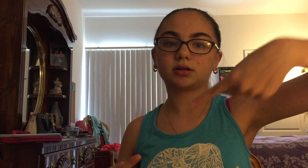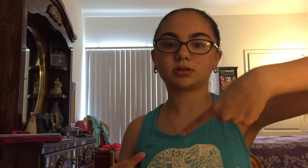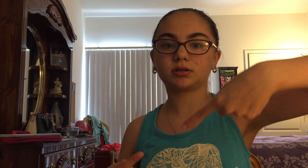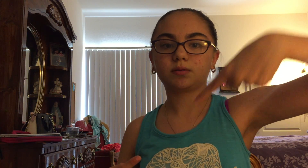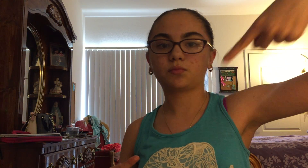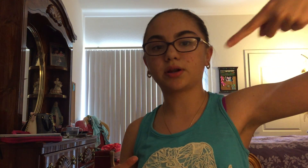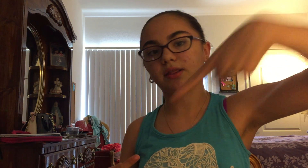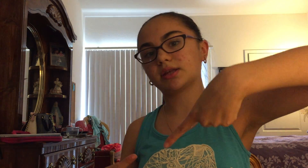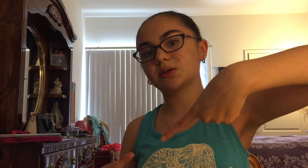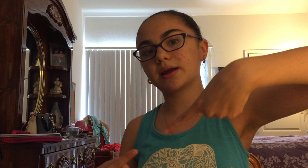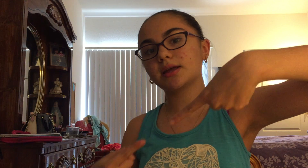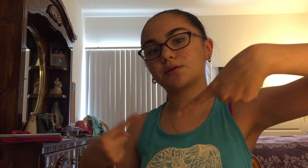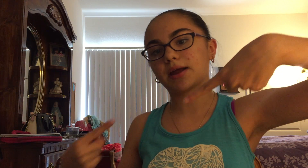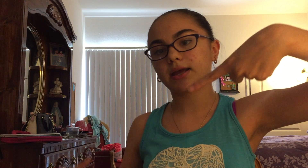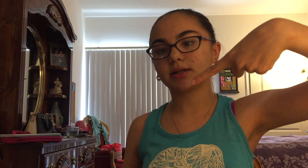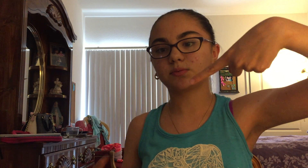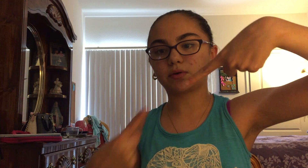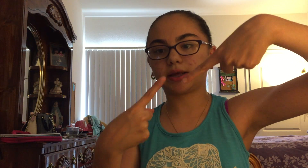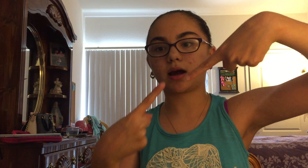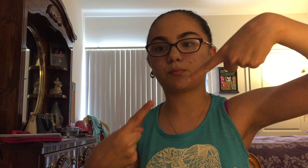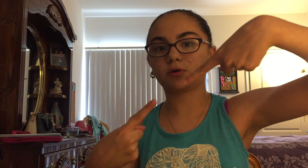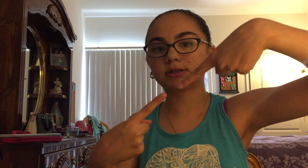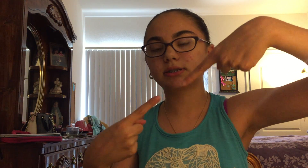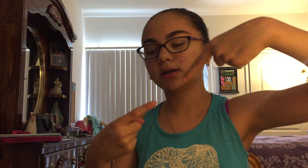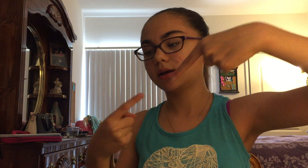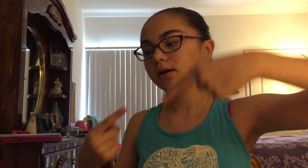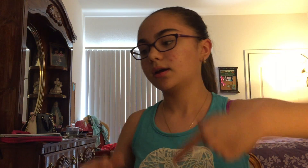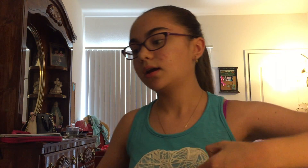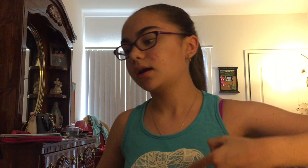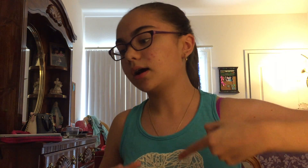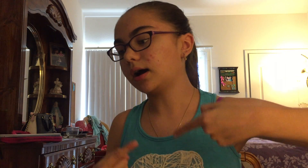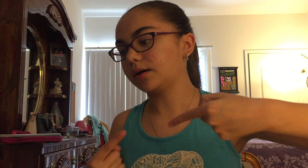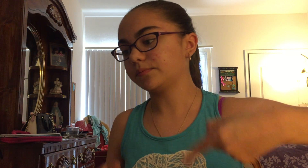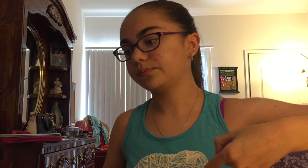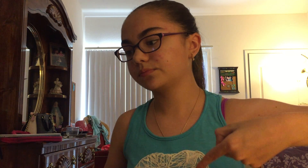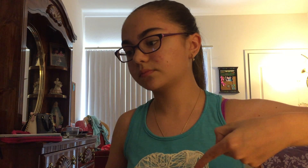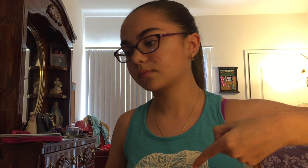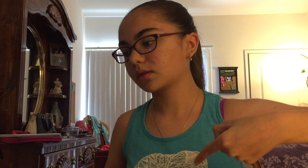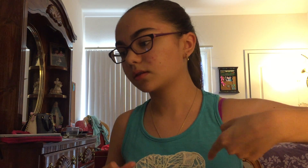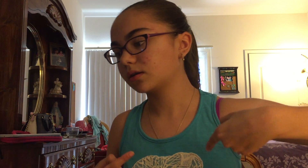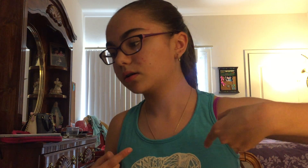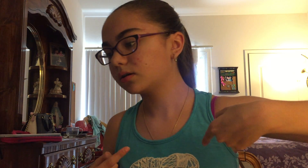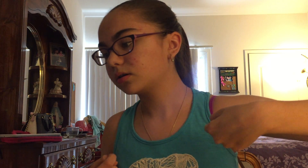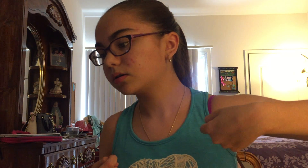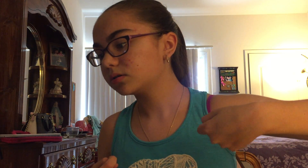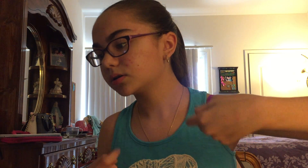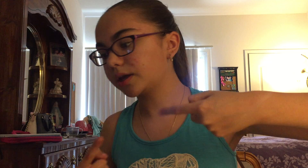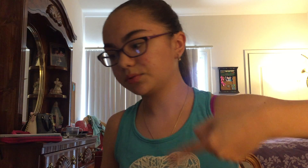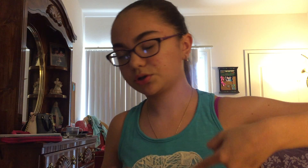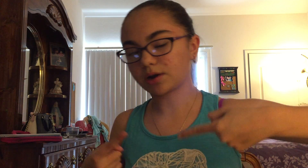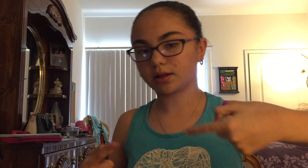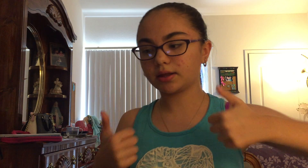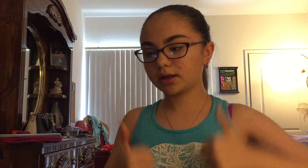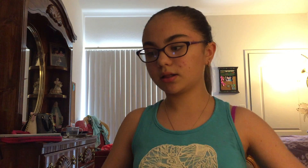on pointing this way and your right hand's pointing upwards um keep strangling